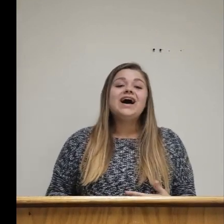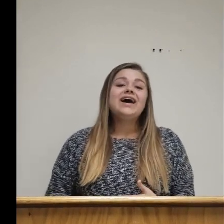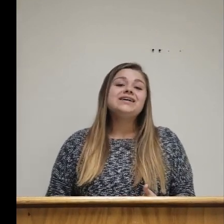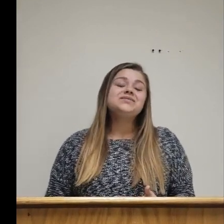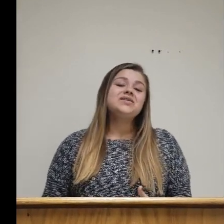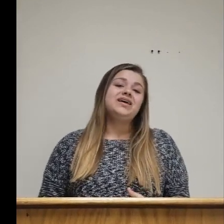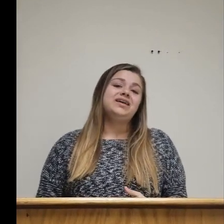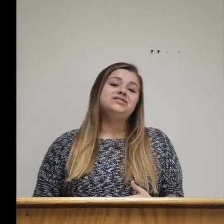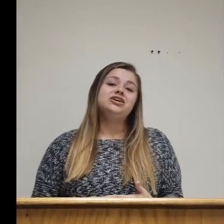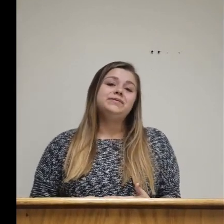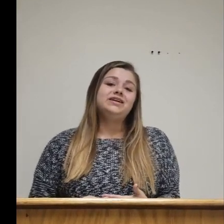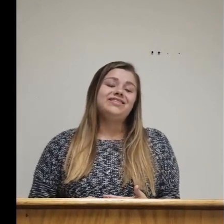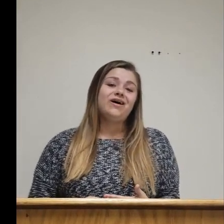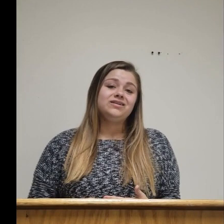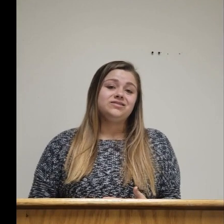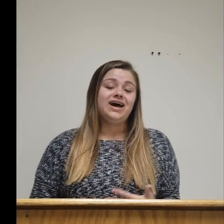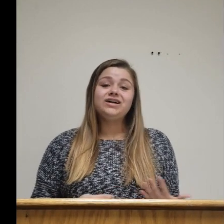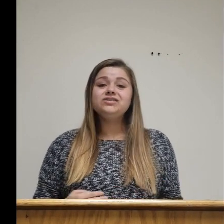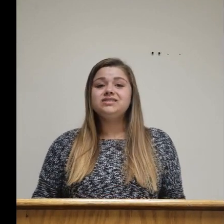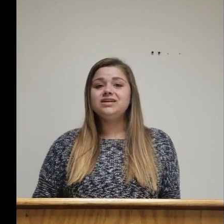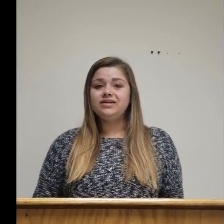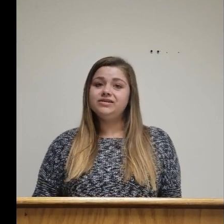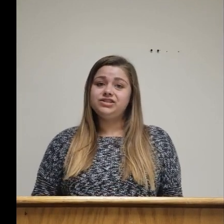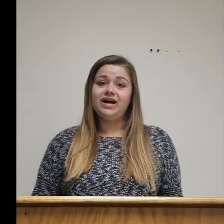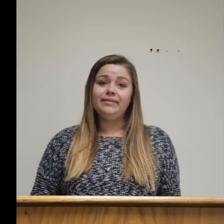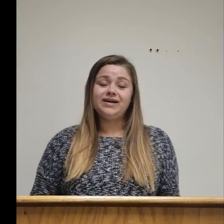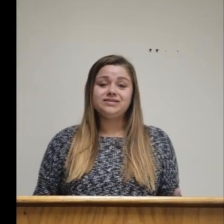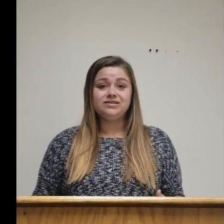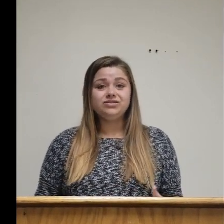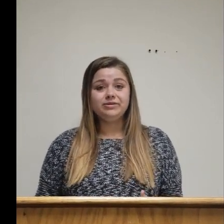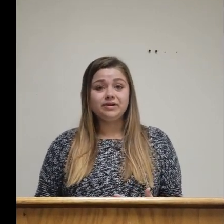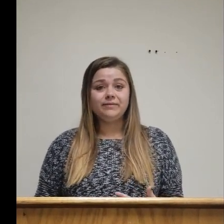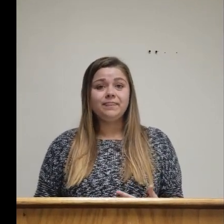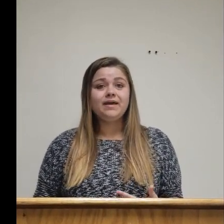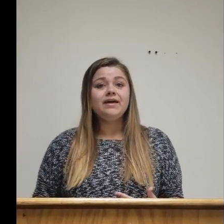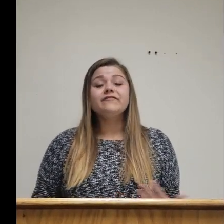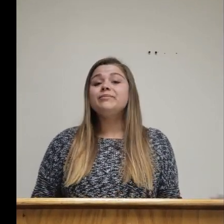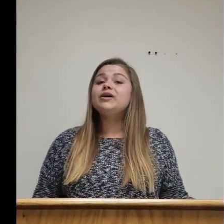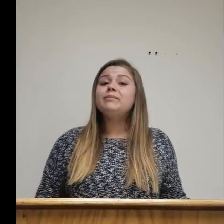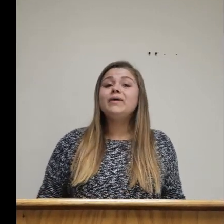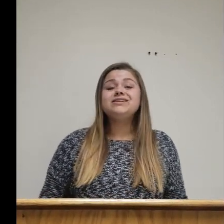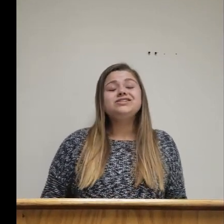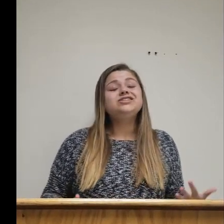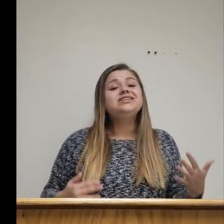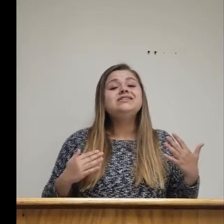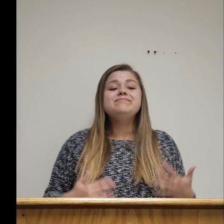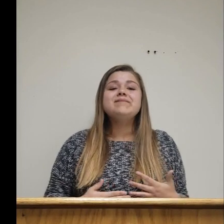speech, I asked if the lady interpreting at the concert actually did a good job as an interpreter. From her